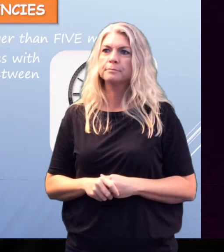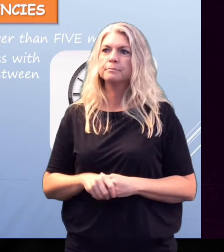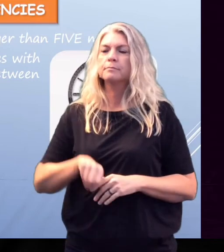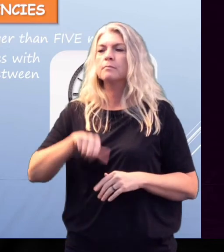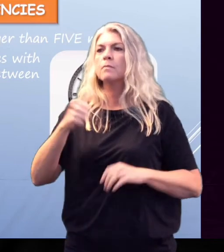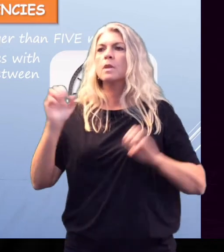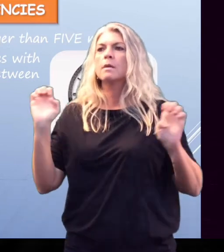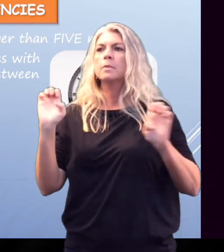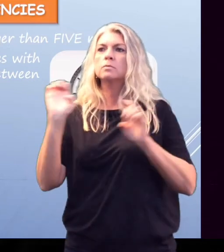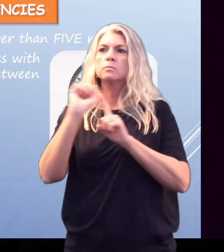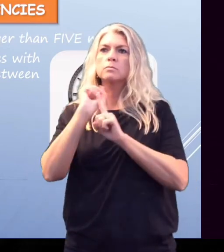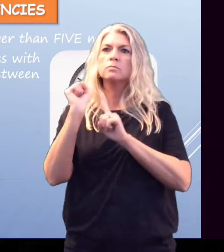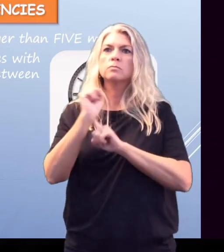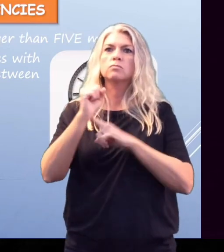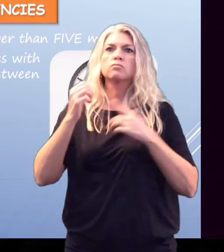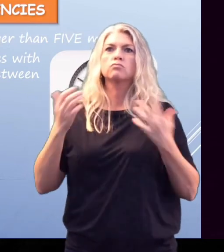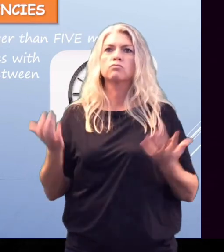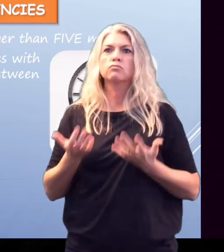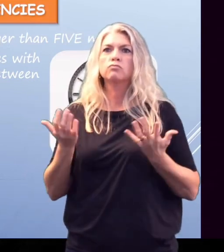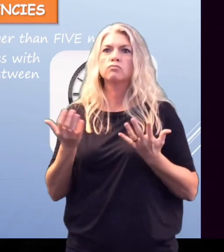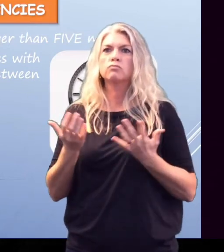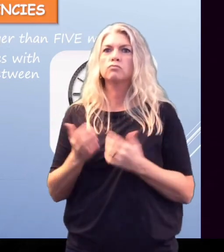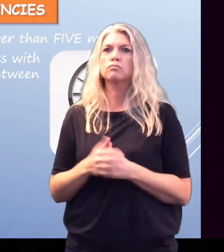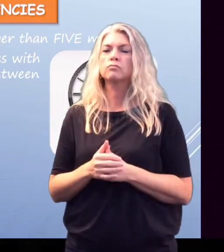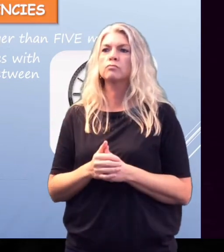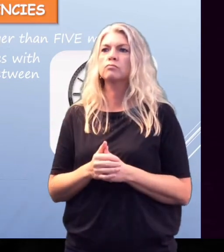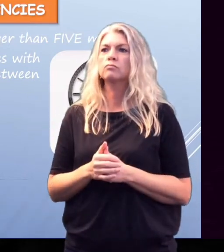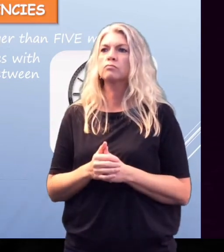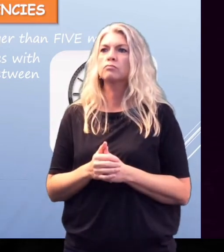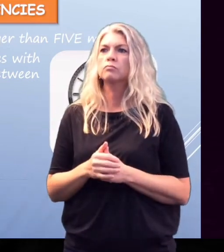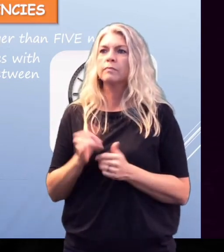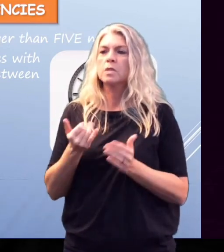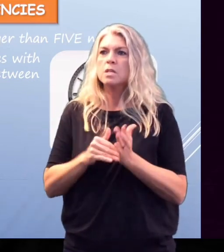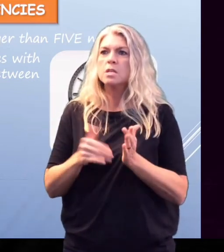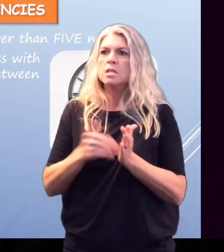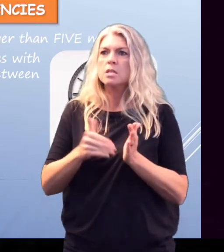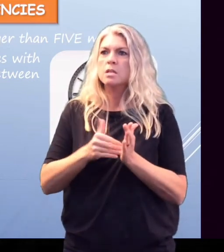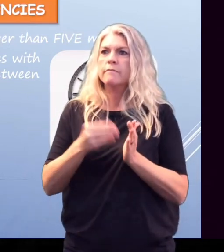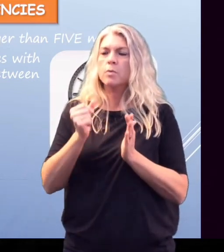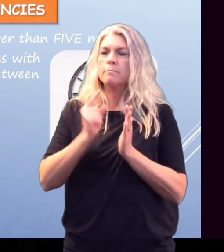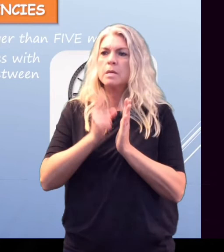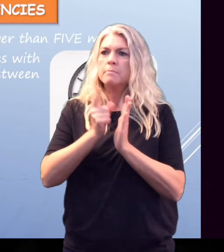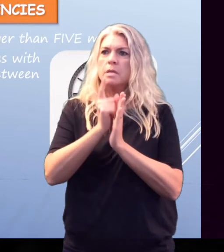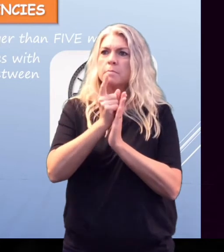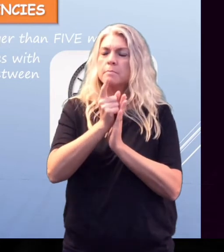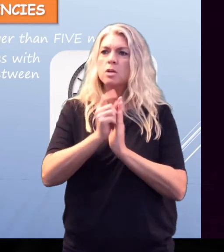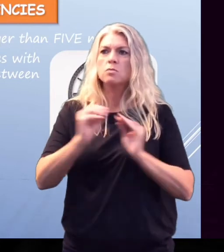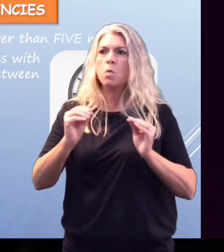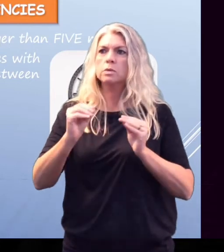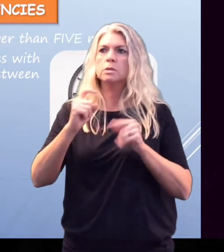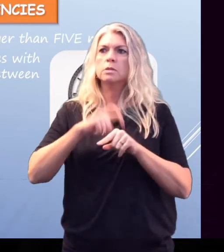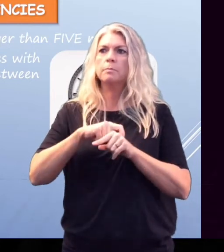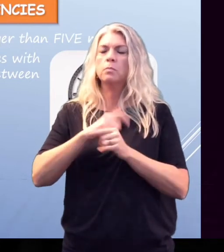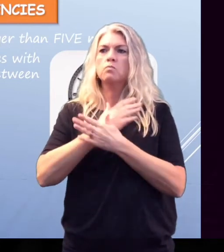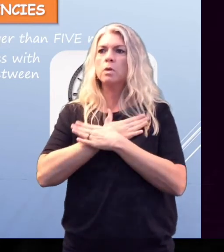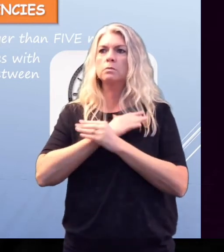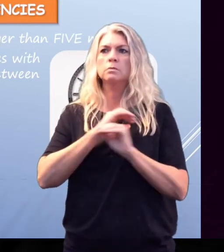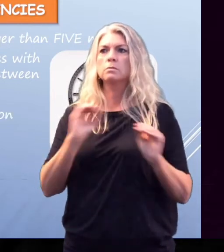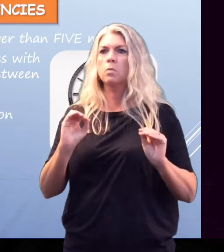few minutes with no recovery in between, serious injury that occurred as a result of the